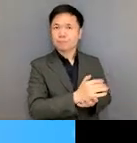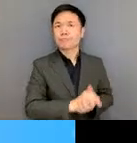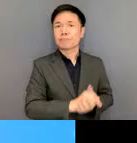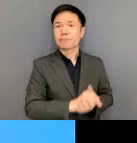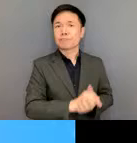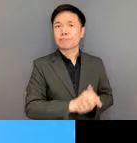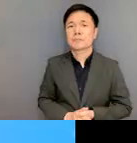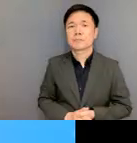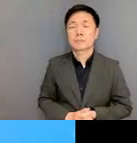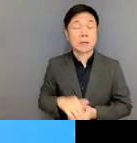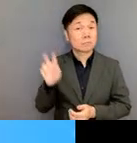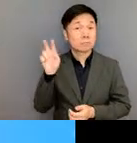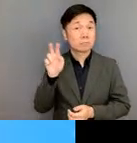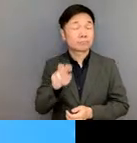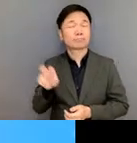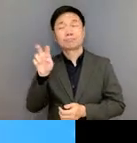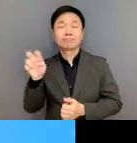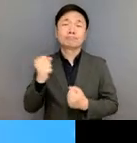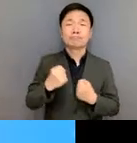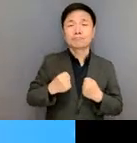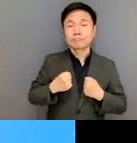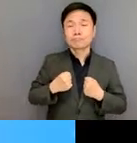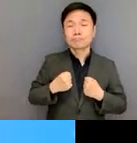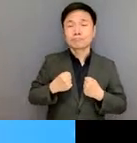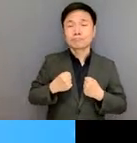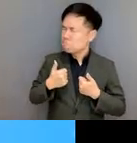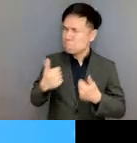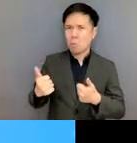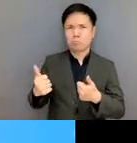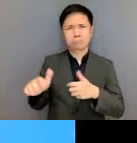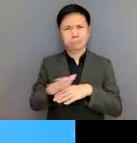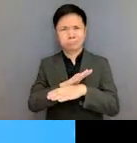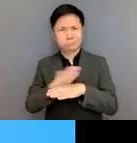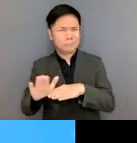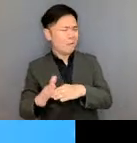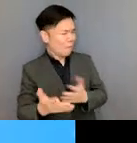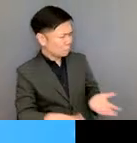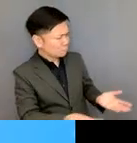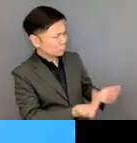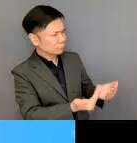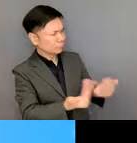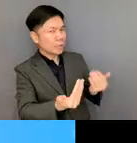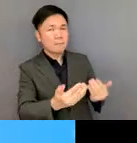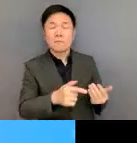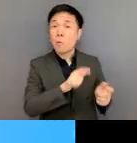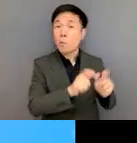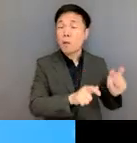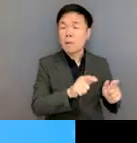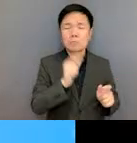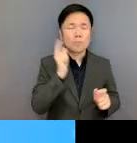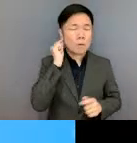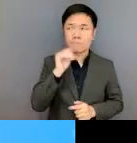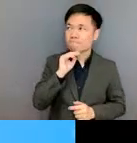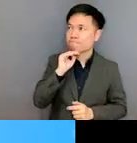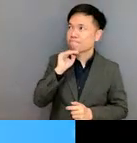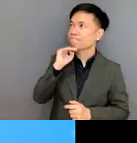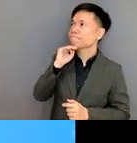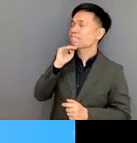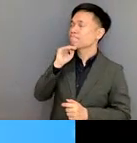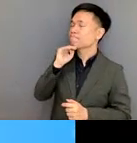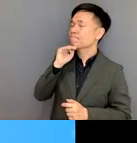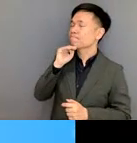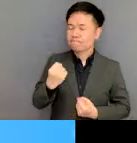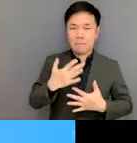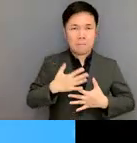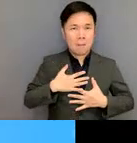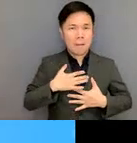vibrant sector that can deliver dignity, that delivers empowerment and